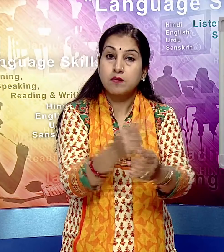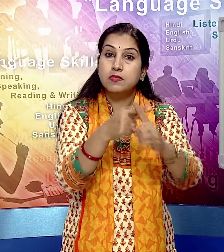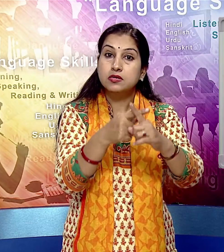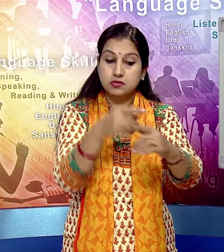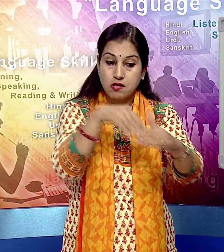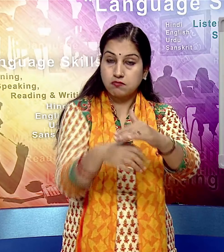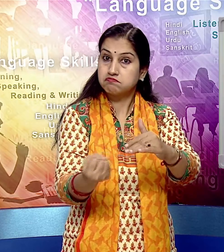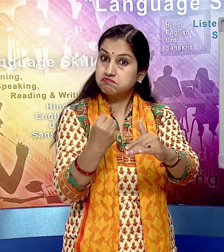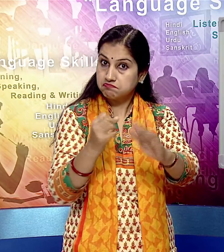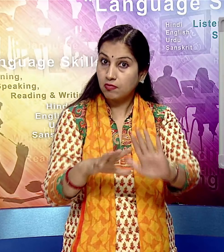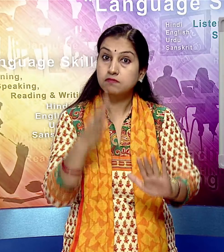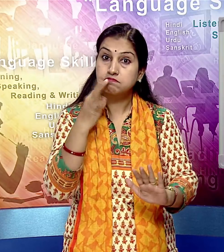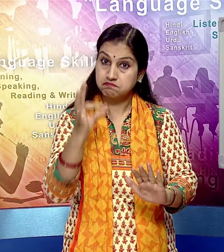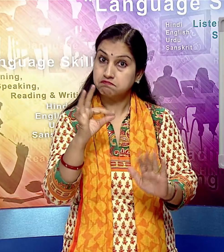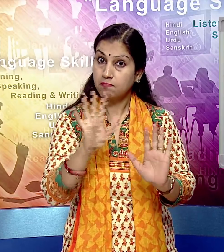nutritious and tasty.